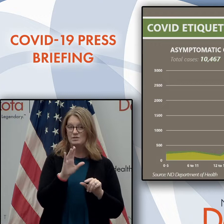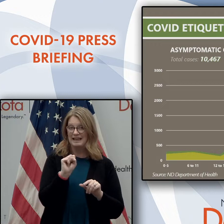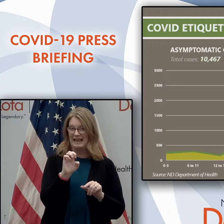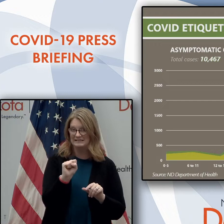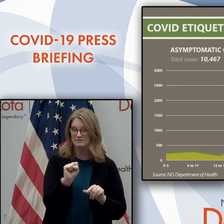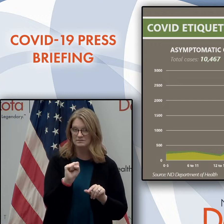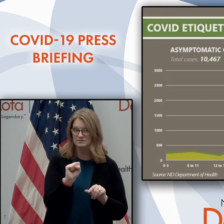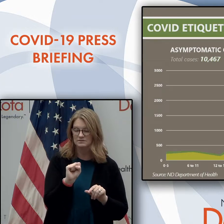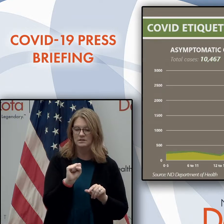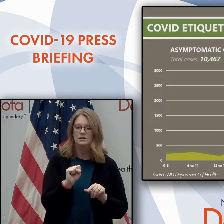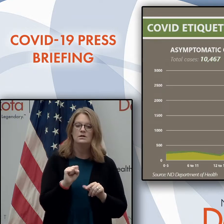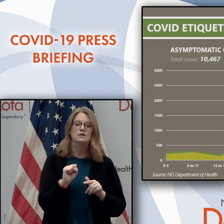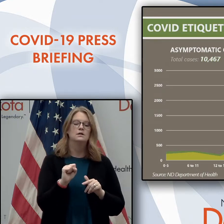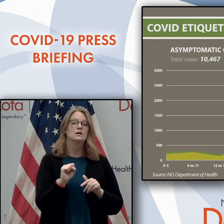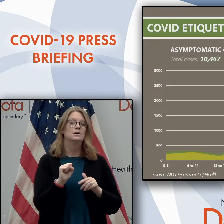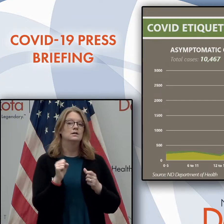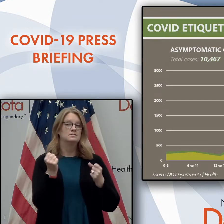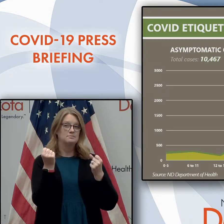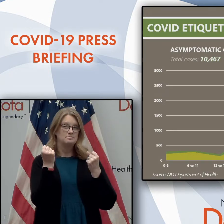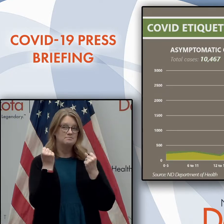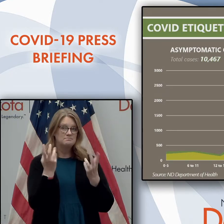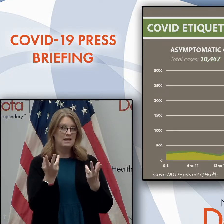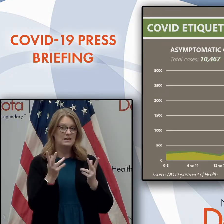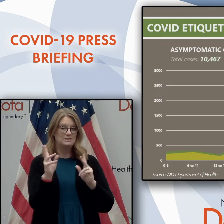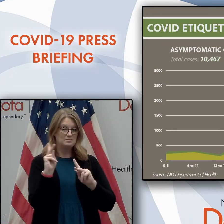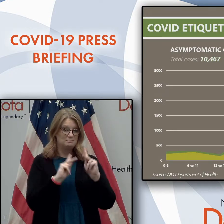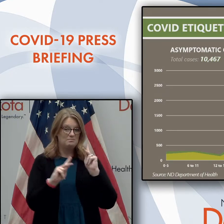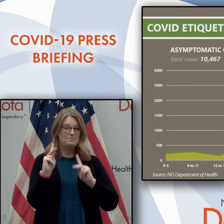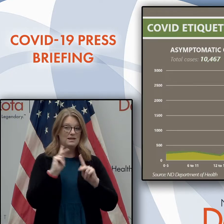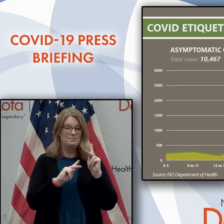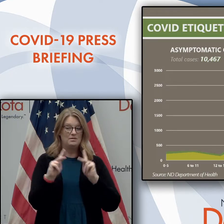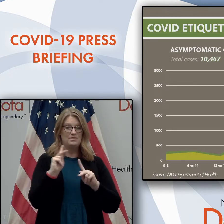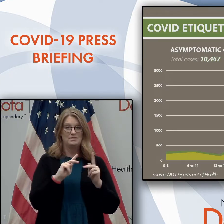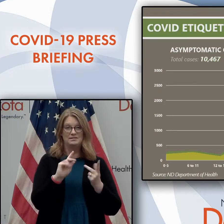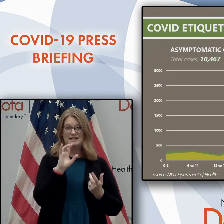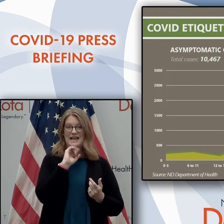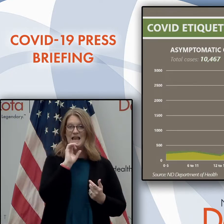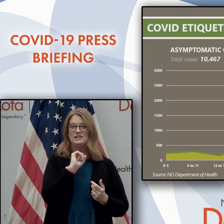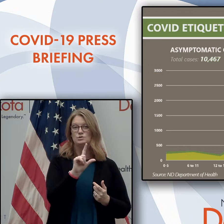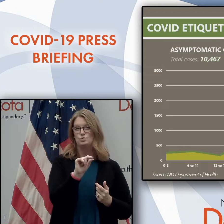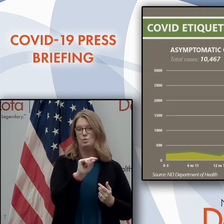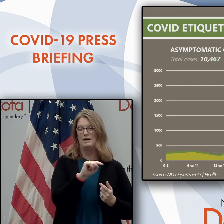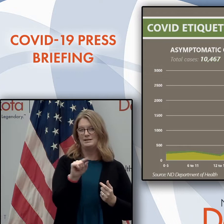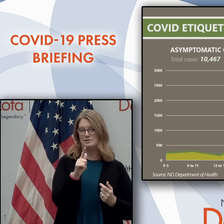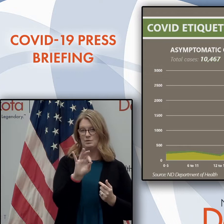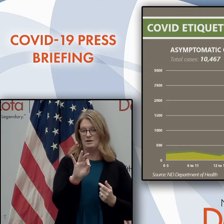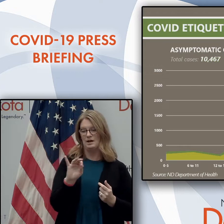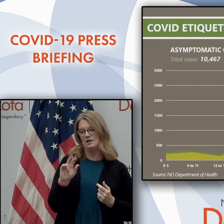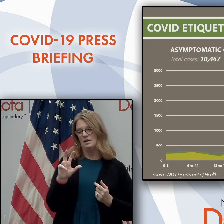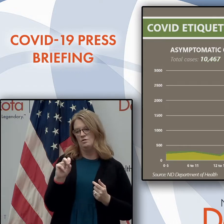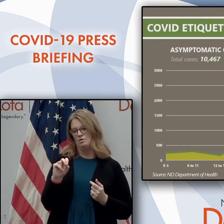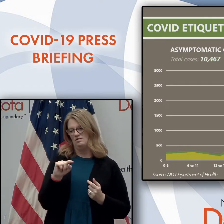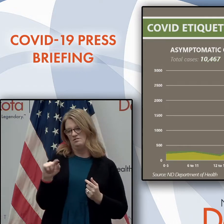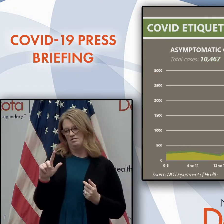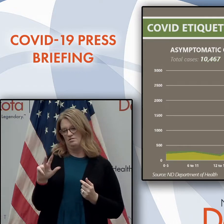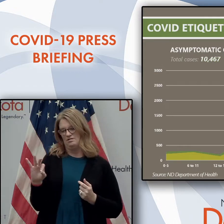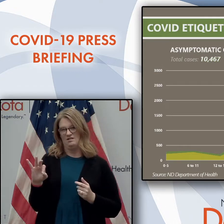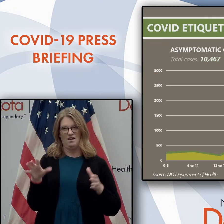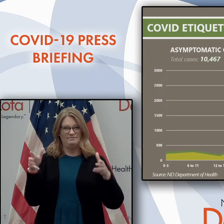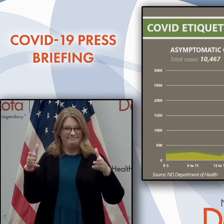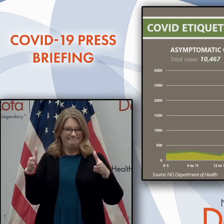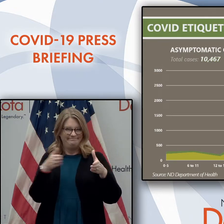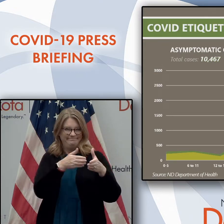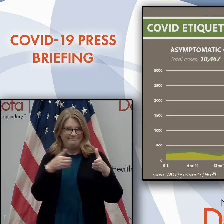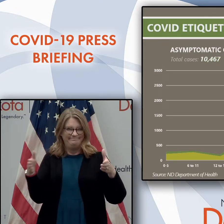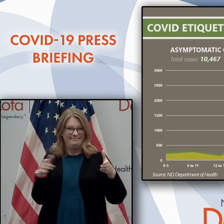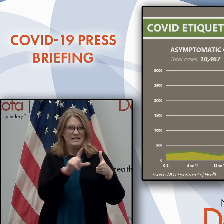see that we've got a significant number of these cases are in the 20 to 29 and the 30 to 39 category. They're in the